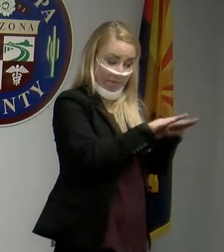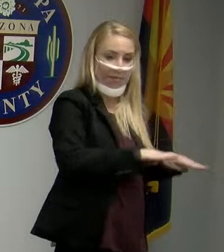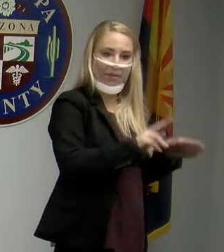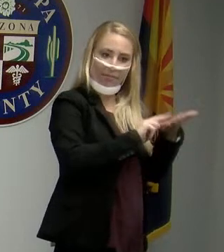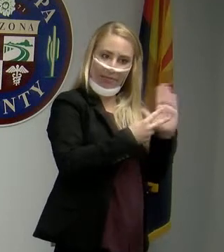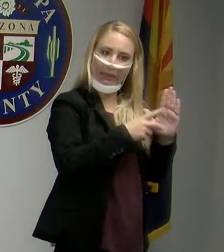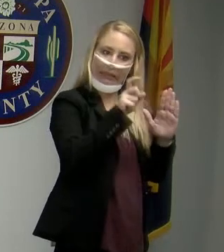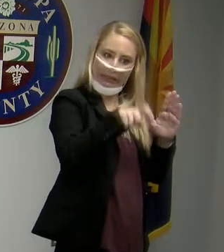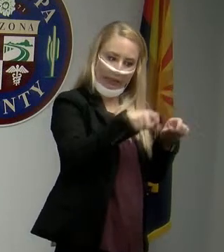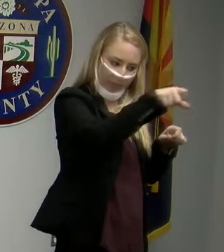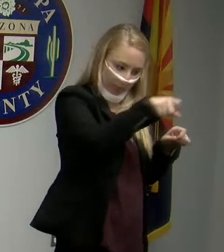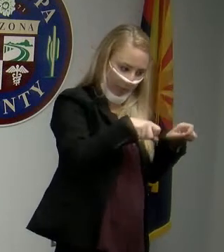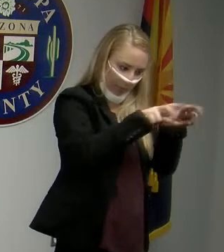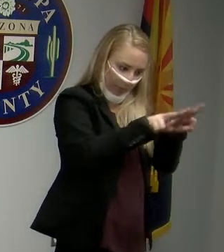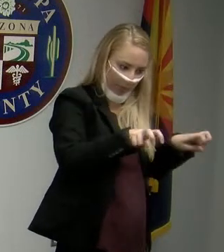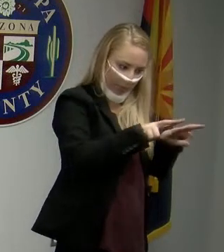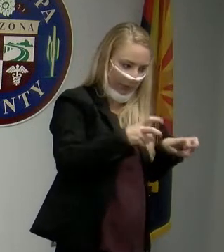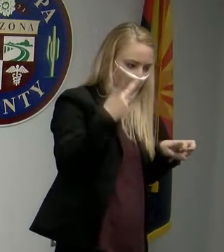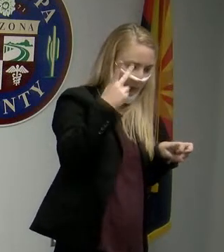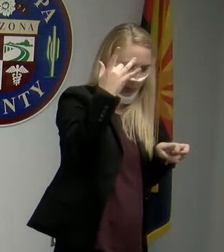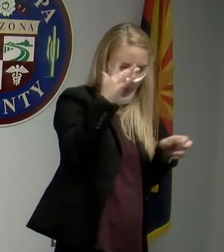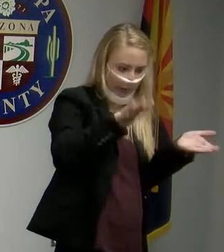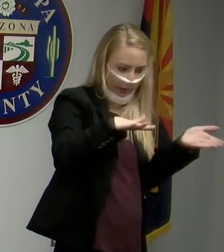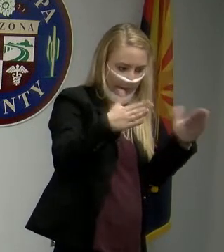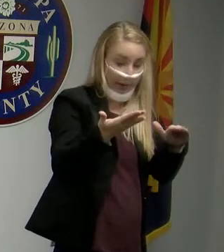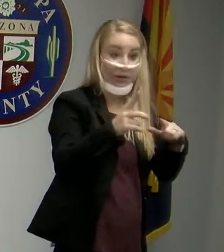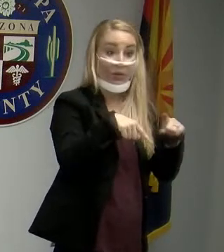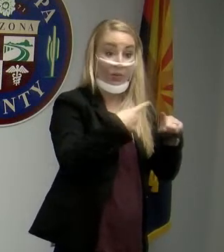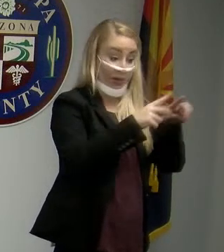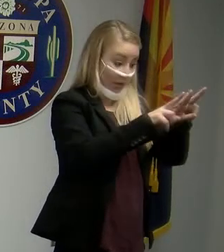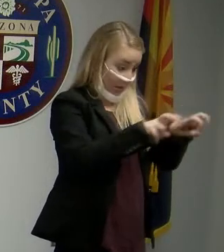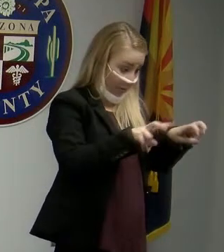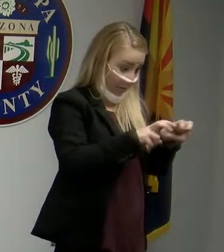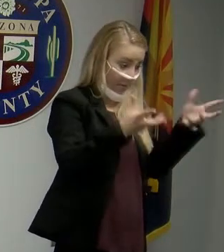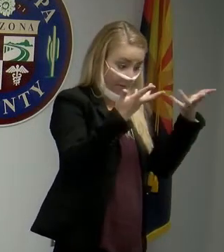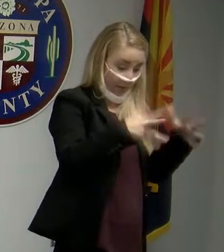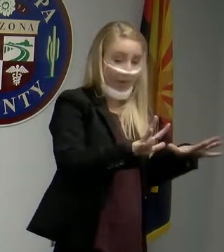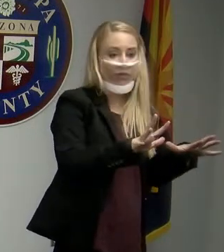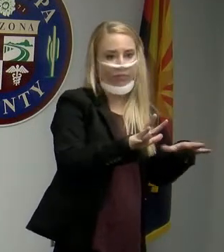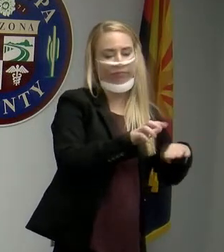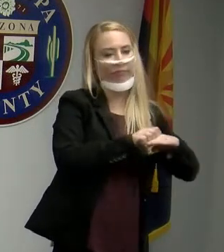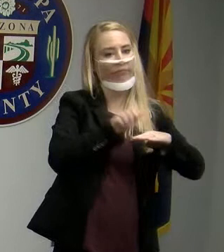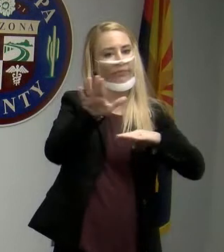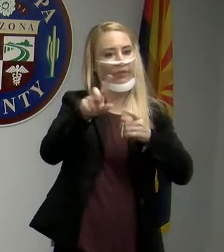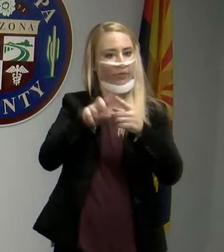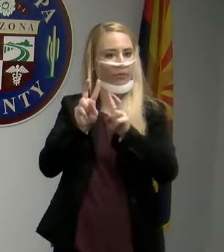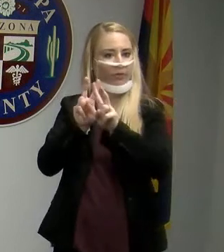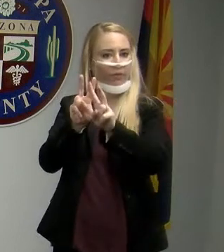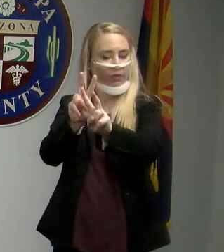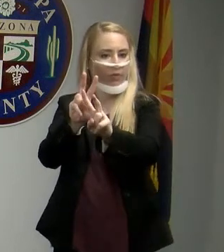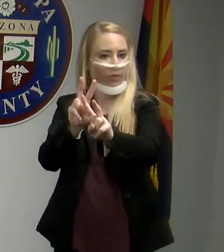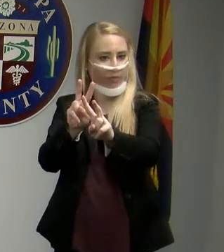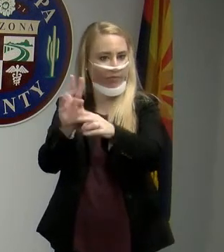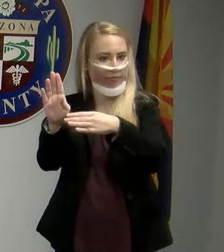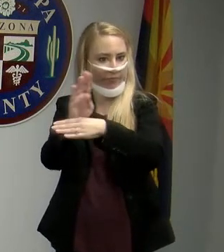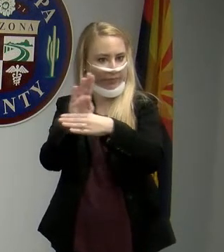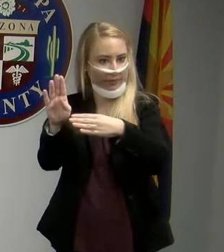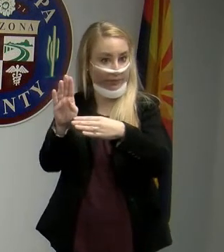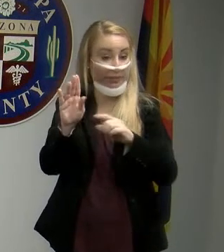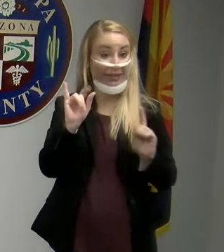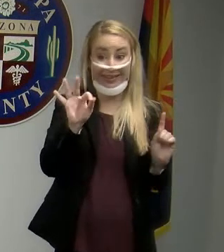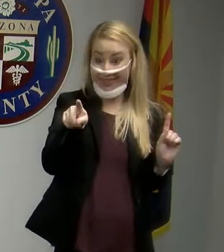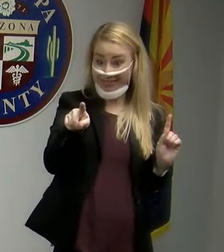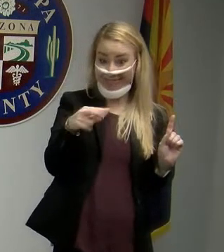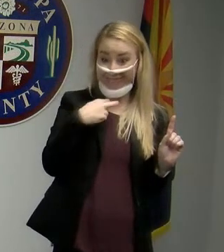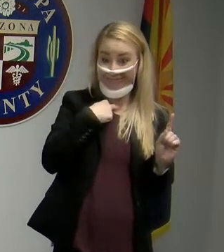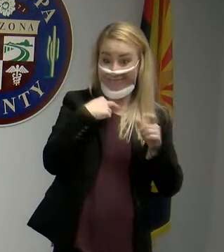an autopsy, and they're released once the autopsy is complete. If there's nowhere to release them to, i.e. a funeral